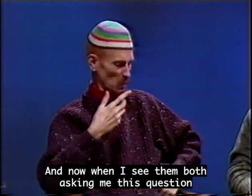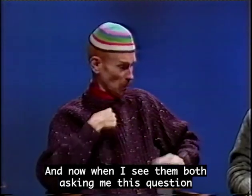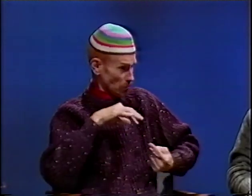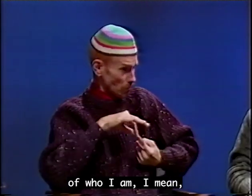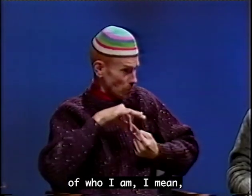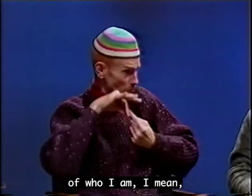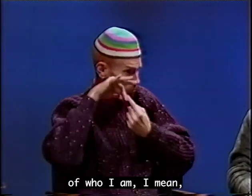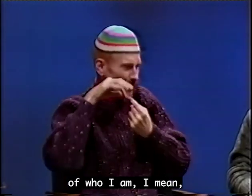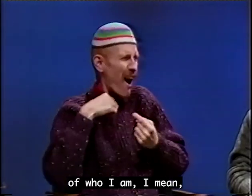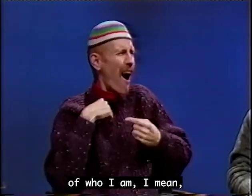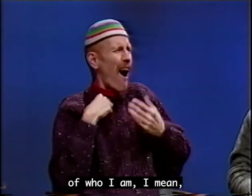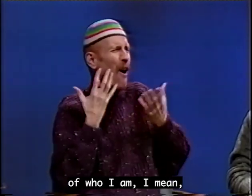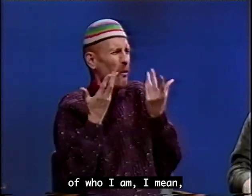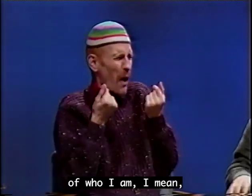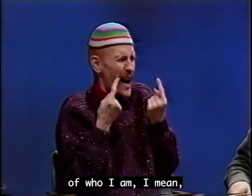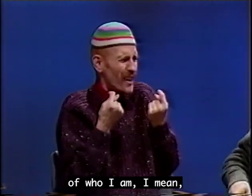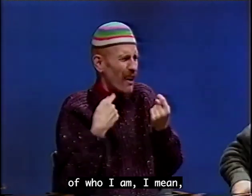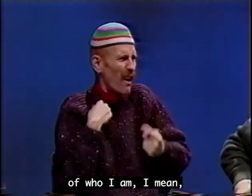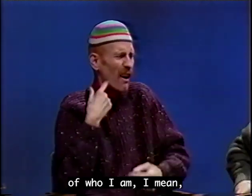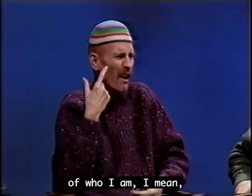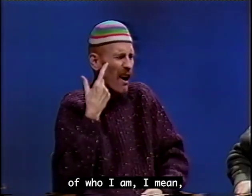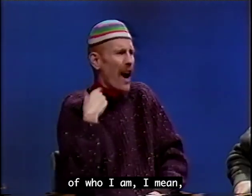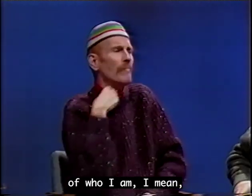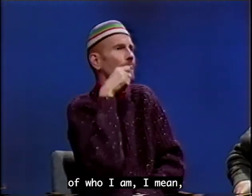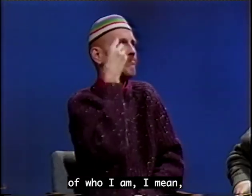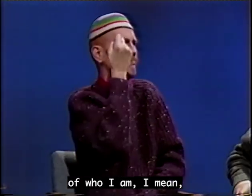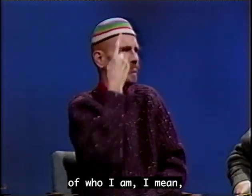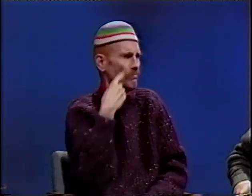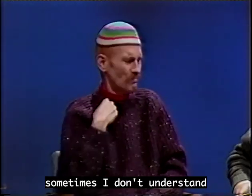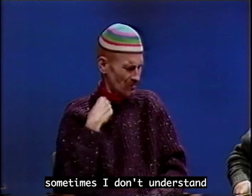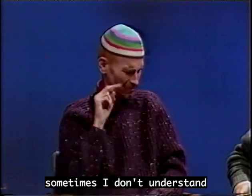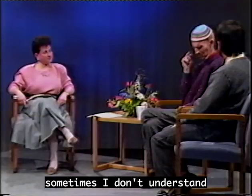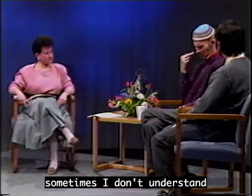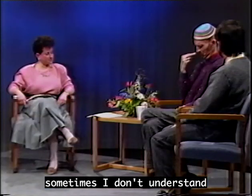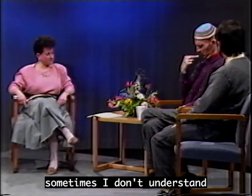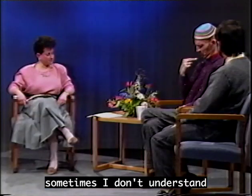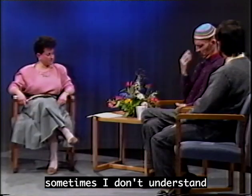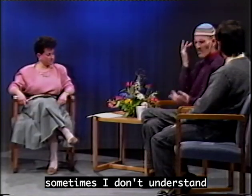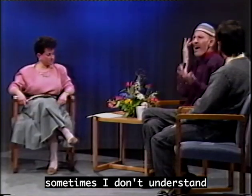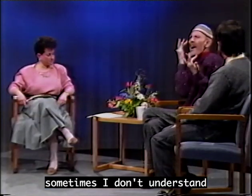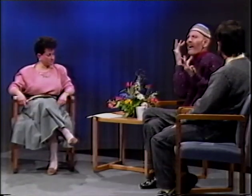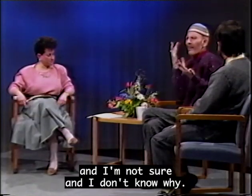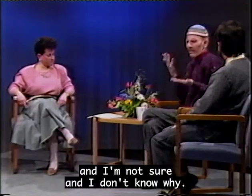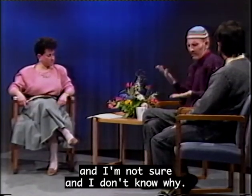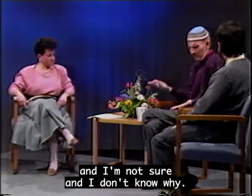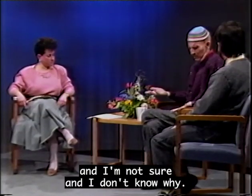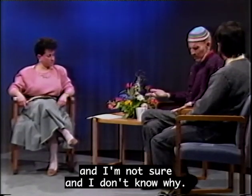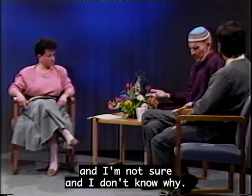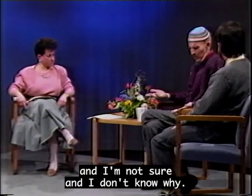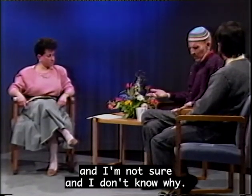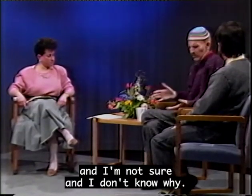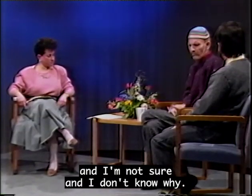question of who I am, I mean, sometimes I don't understand. And I'm not sure, and I don't know